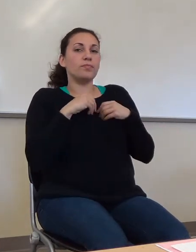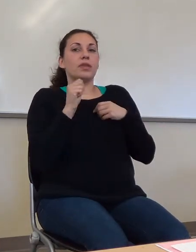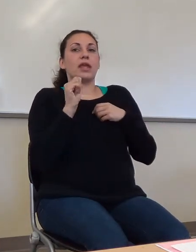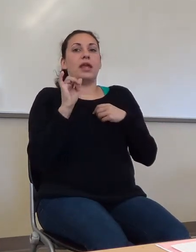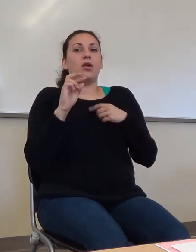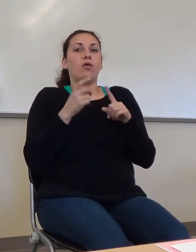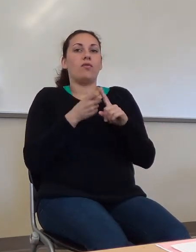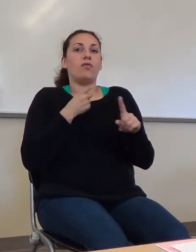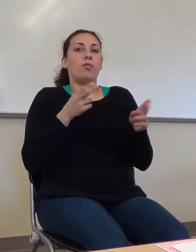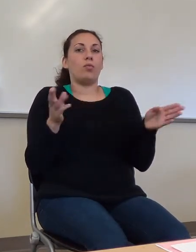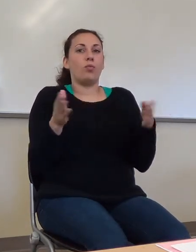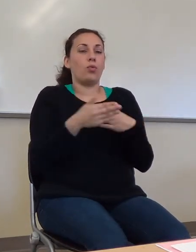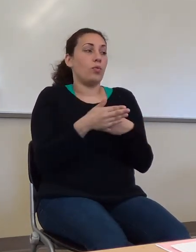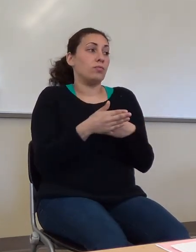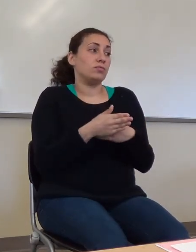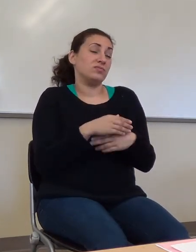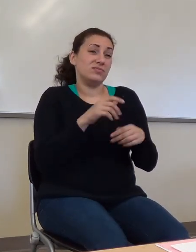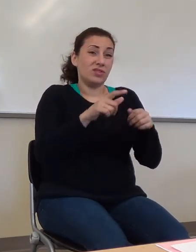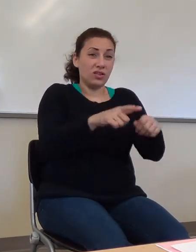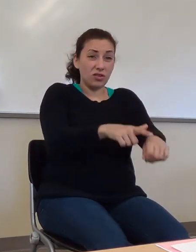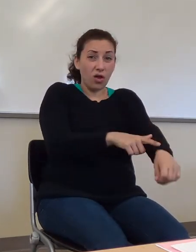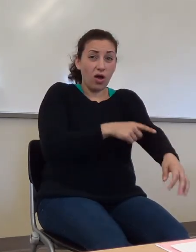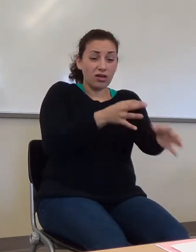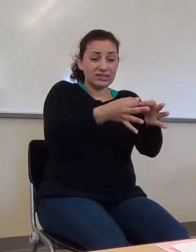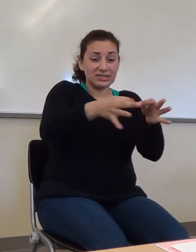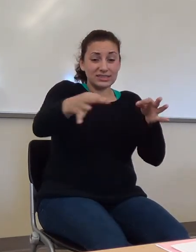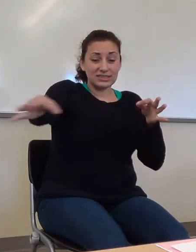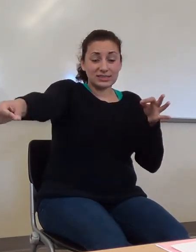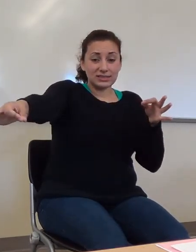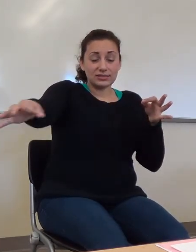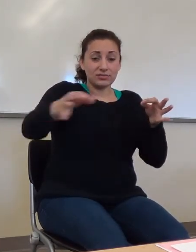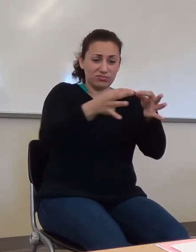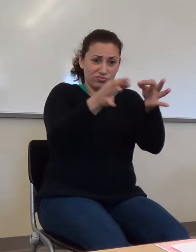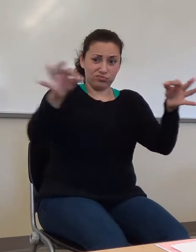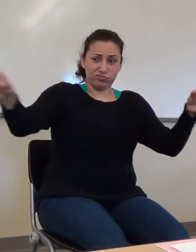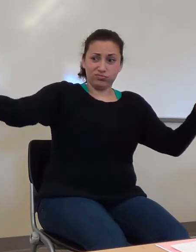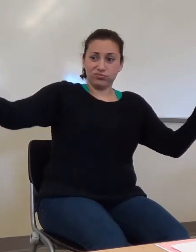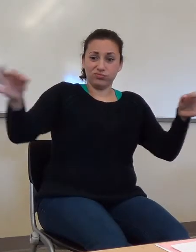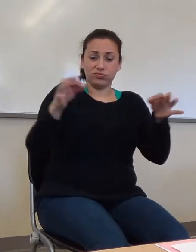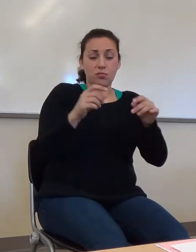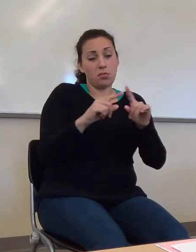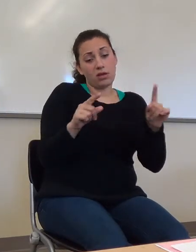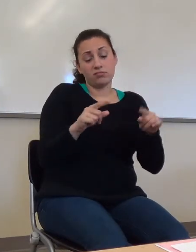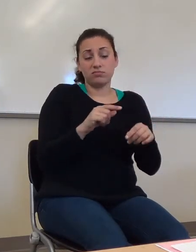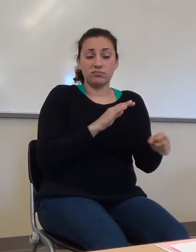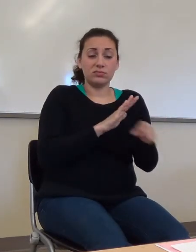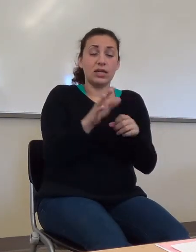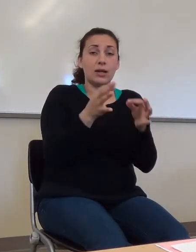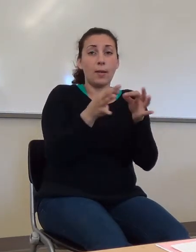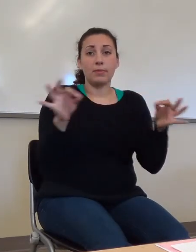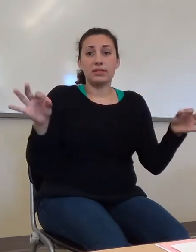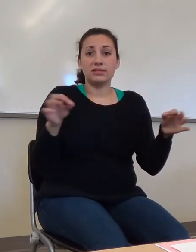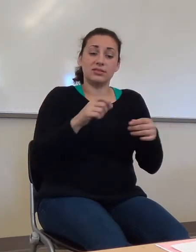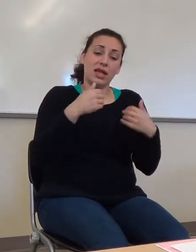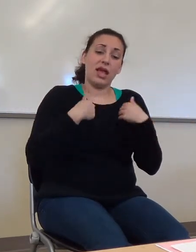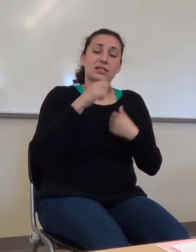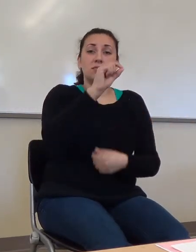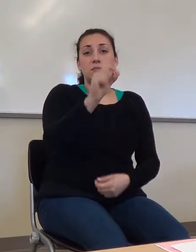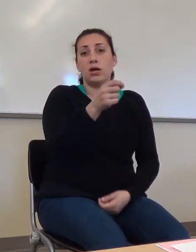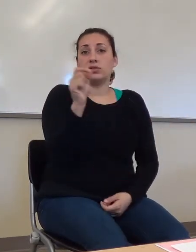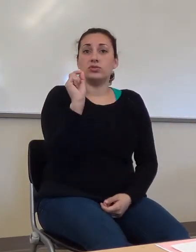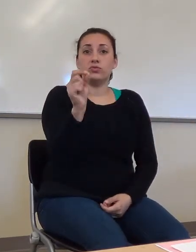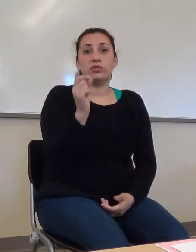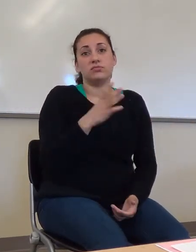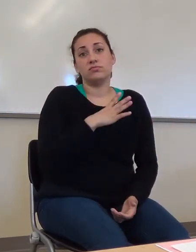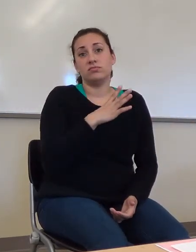sentence, but it's perfectly punctuated in a series, and it's got a complete sentence. Although